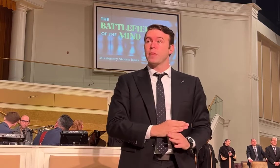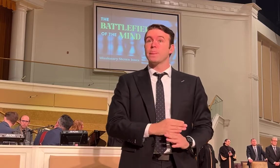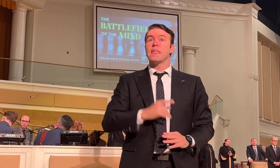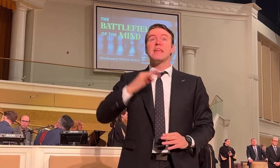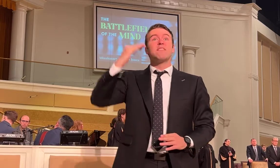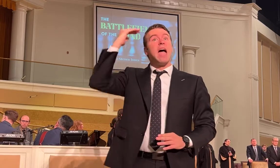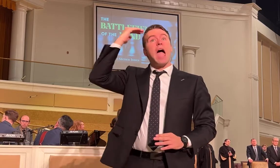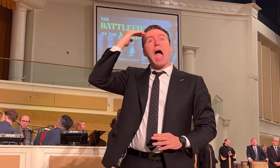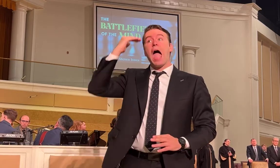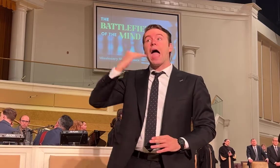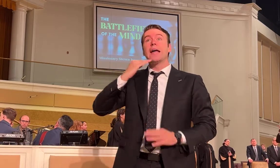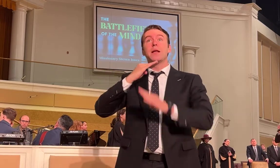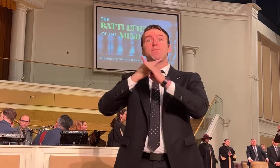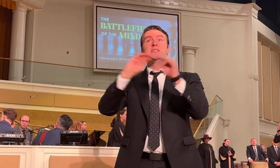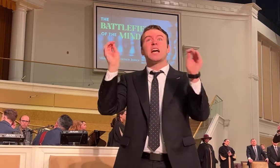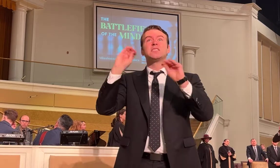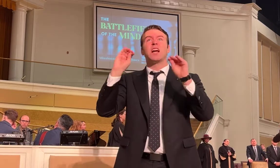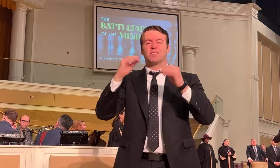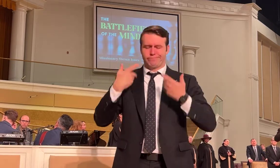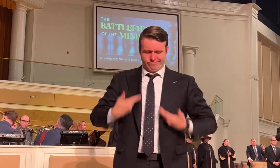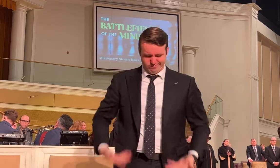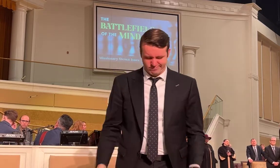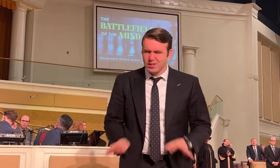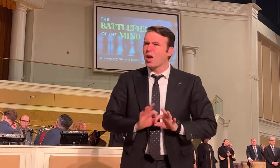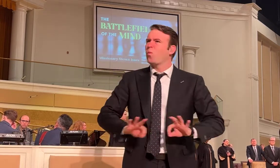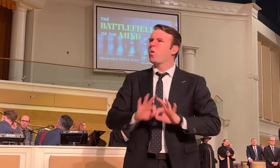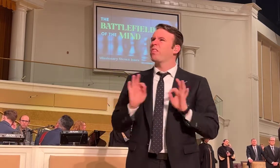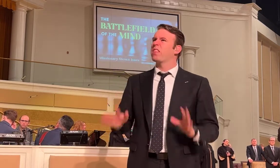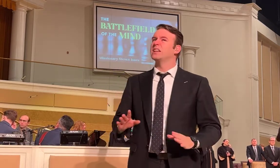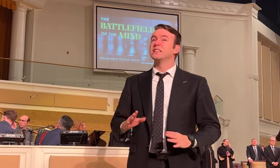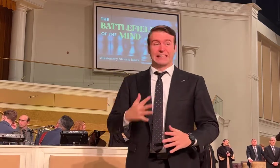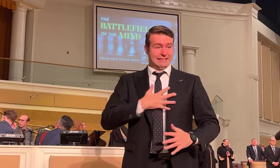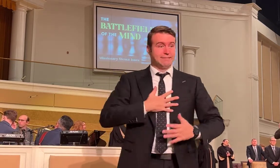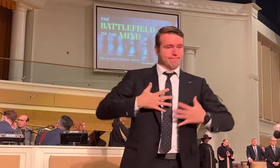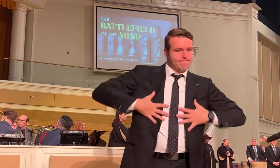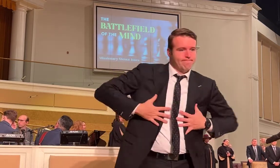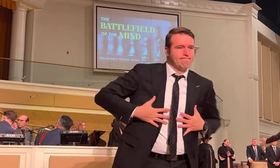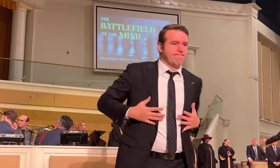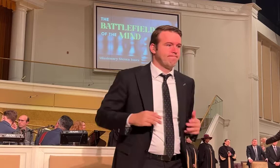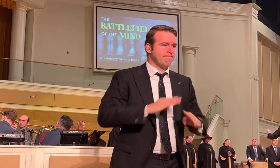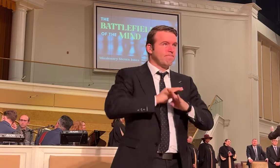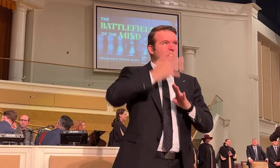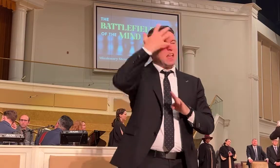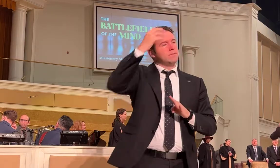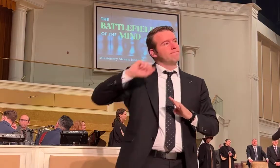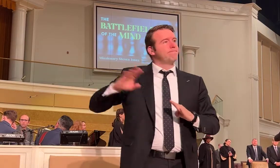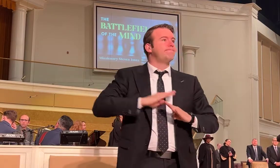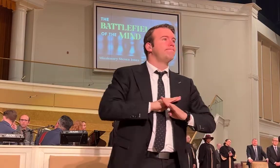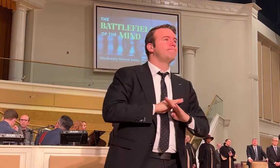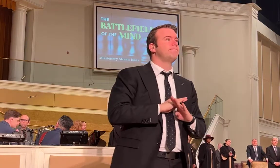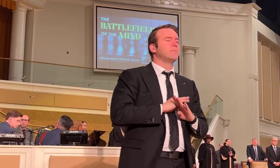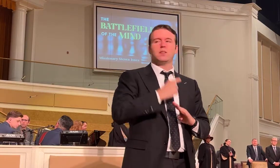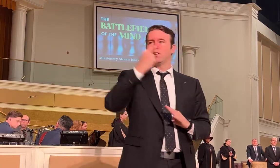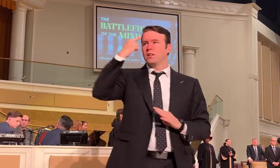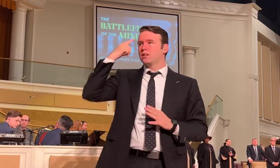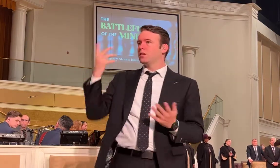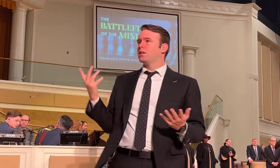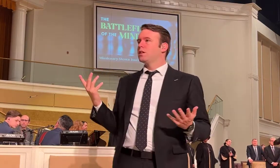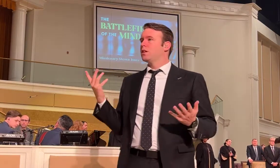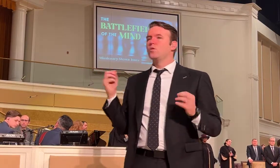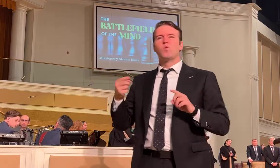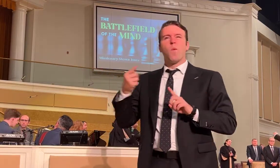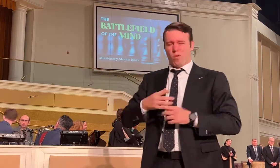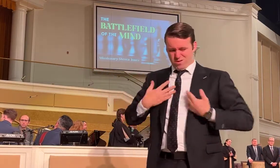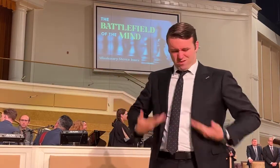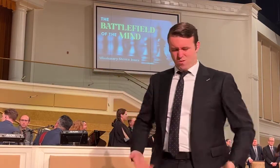if your head is not protected. The breastplate of righteousness is meaningless if your head is not